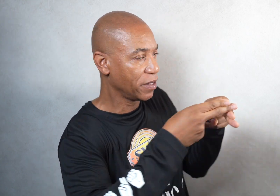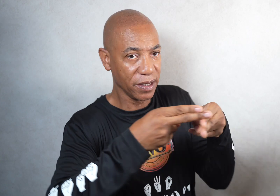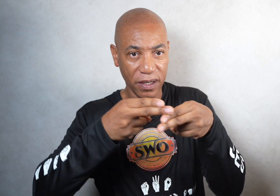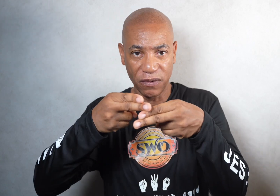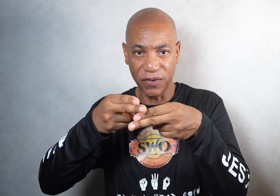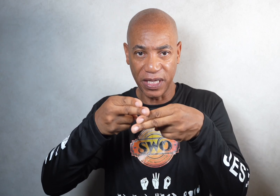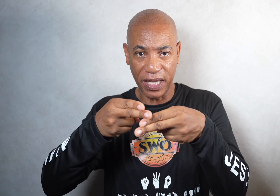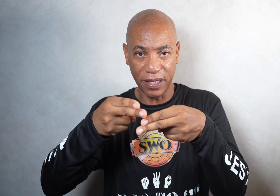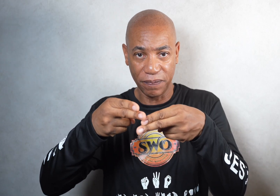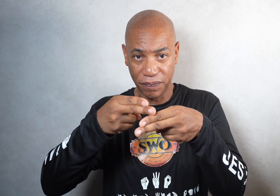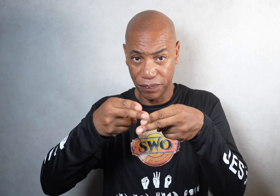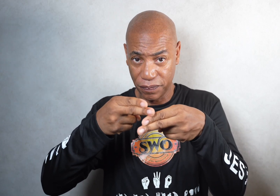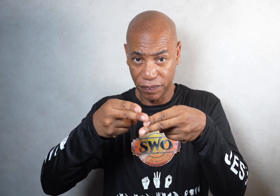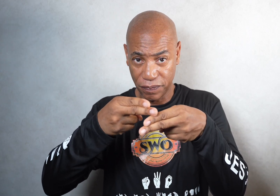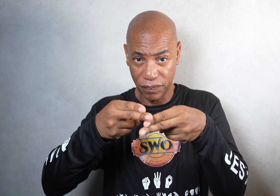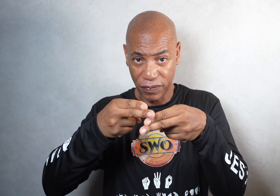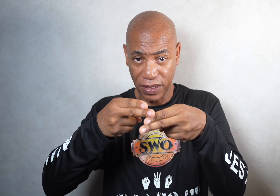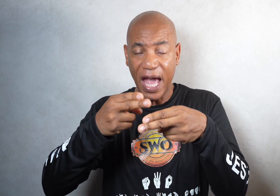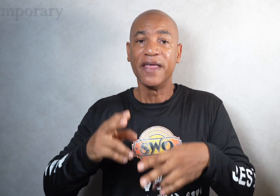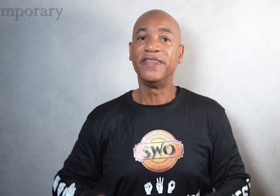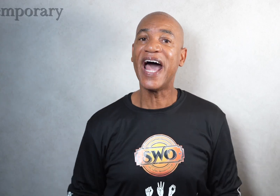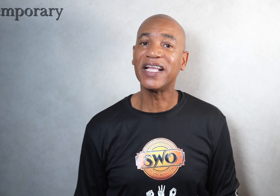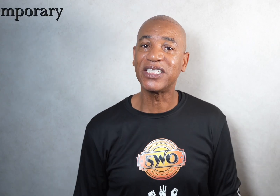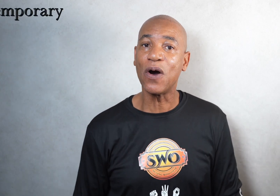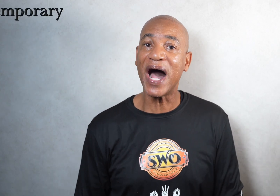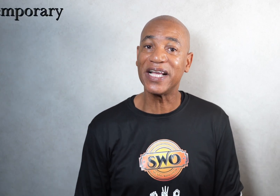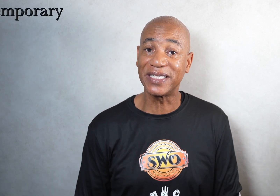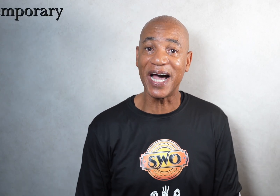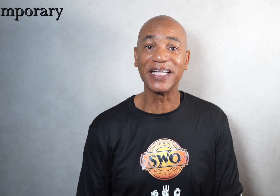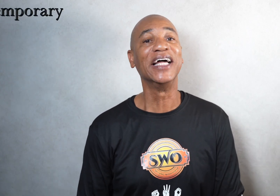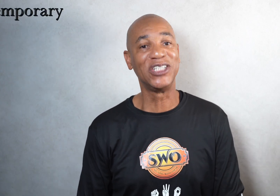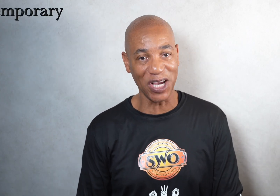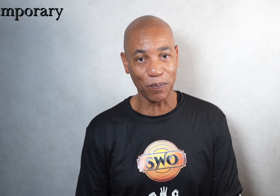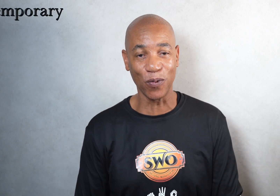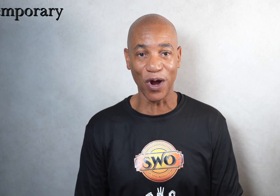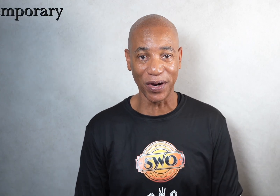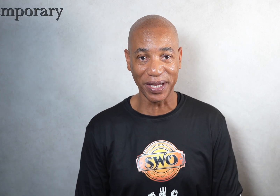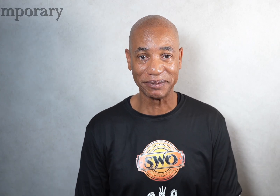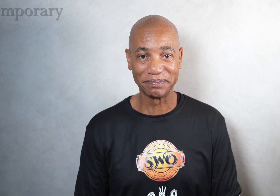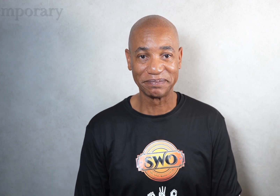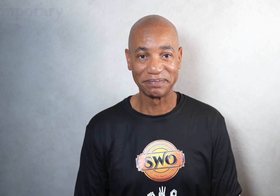Front again. That is how I sign temporary.